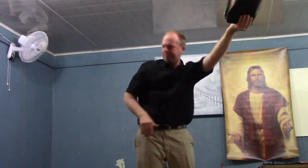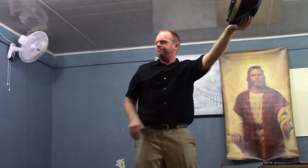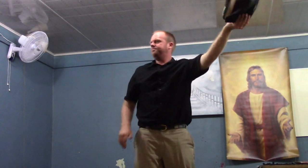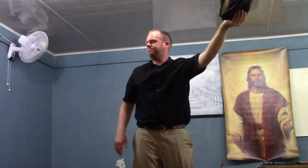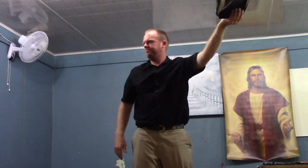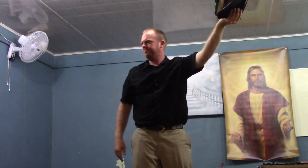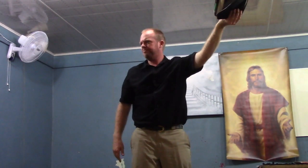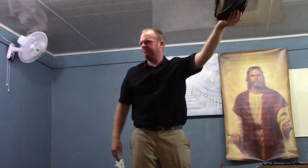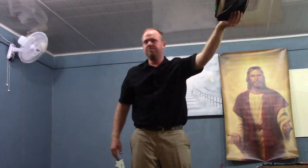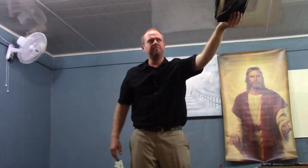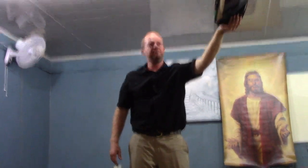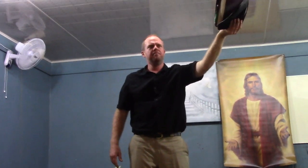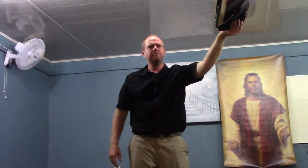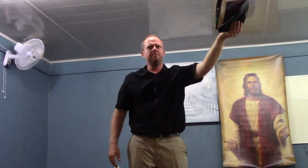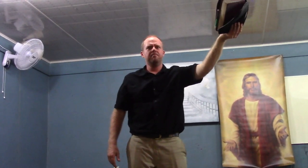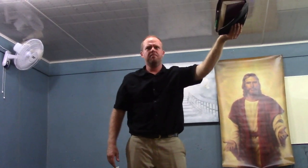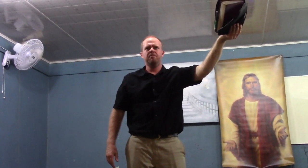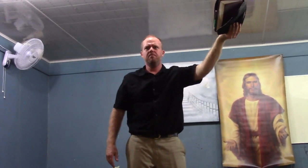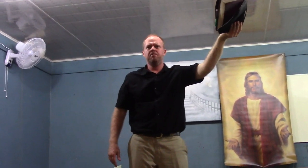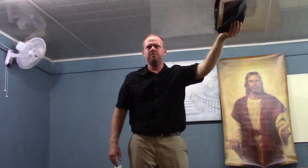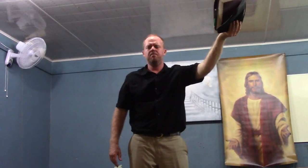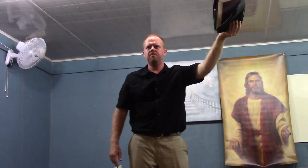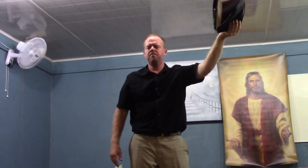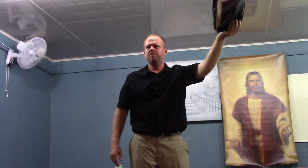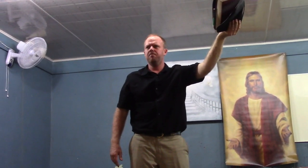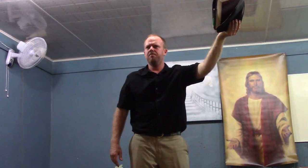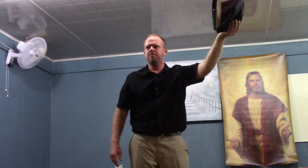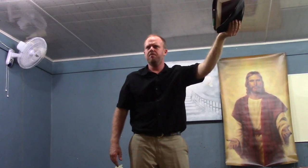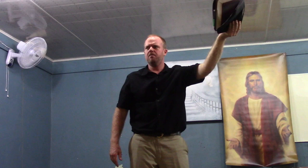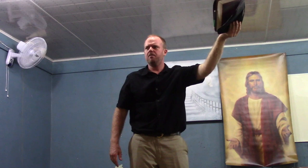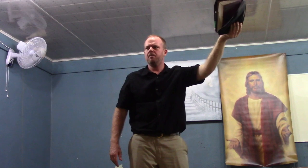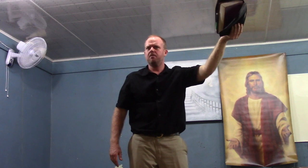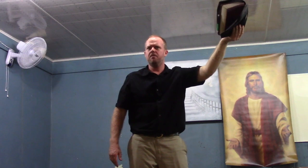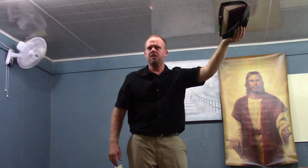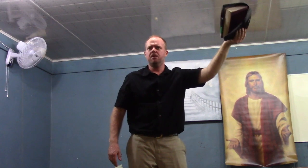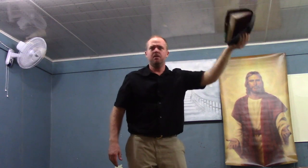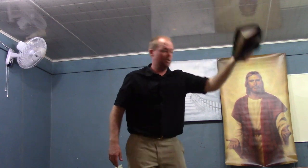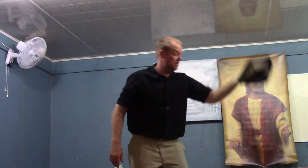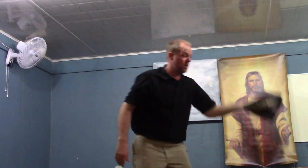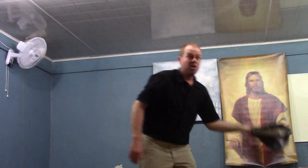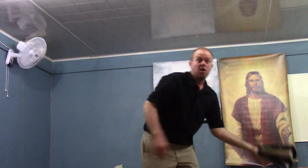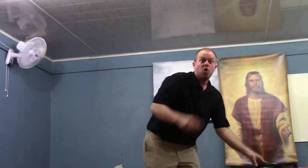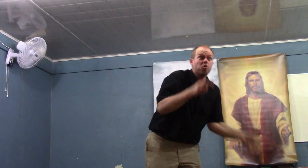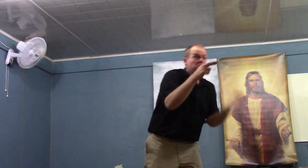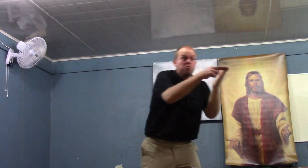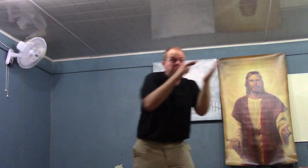It's the Word of God.